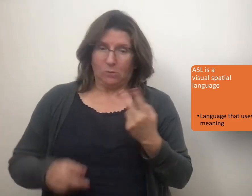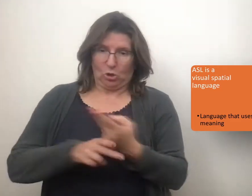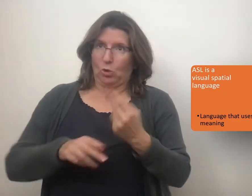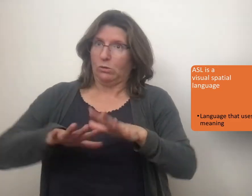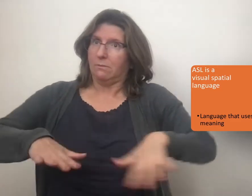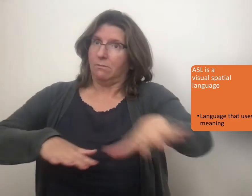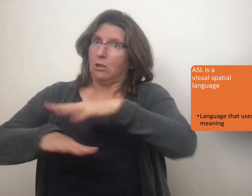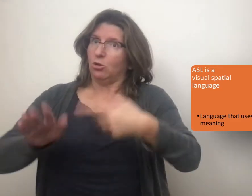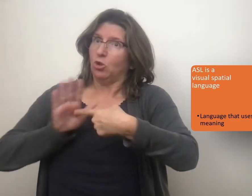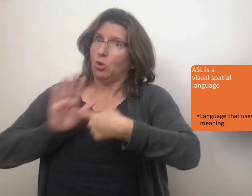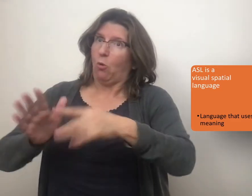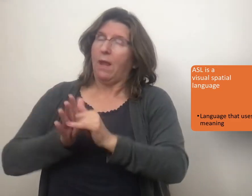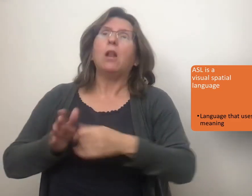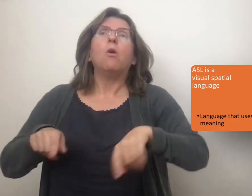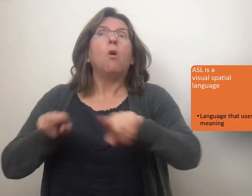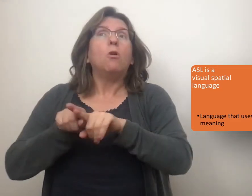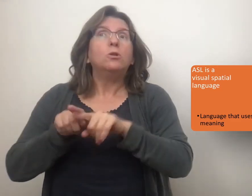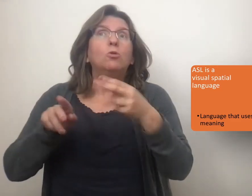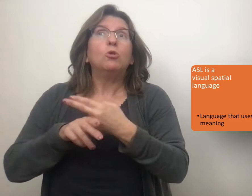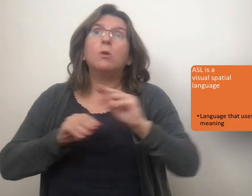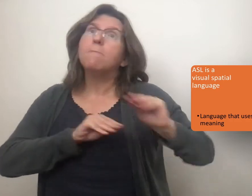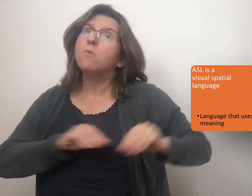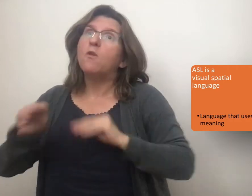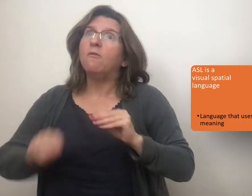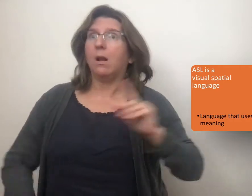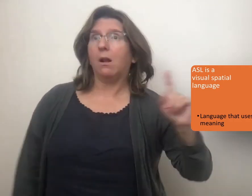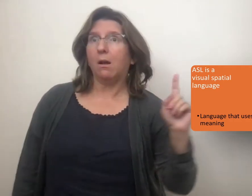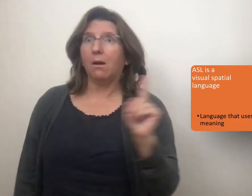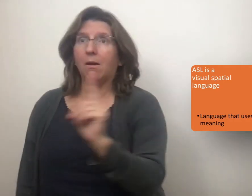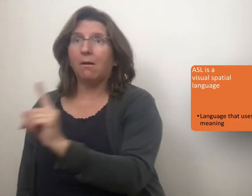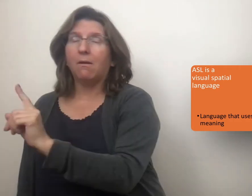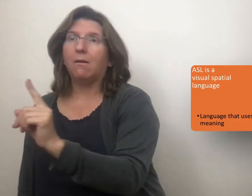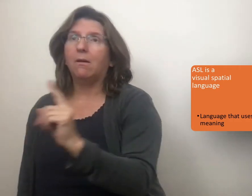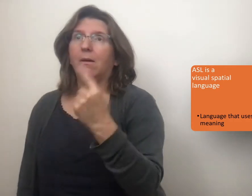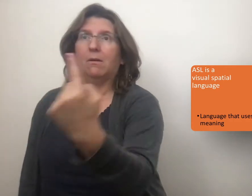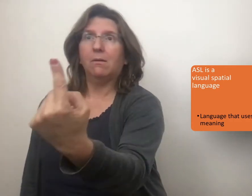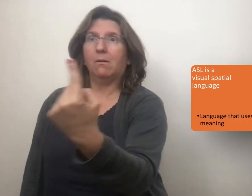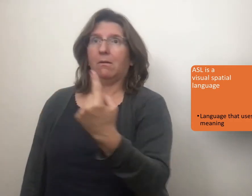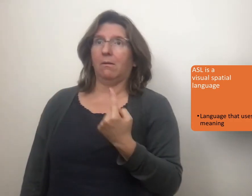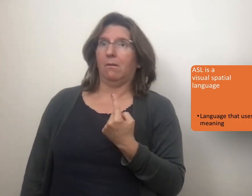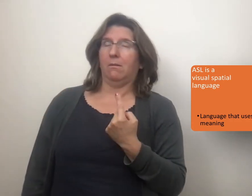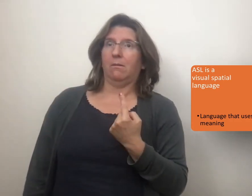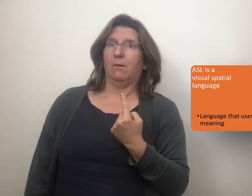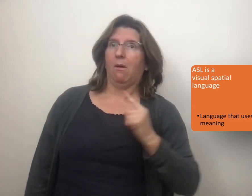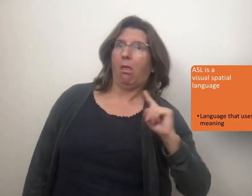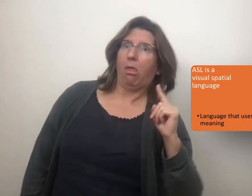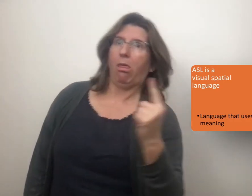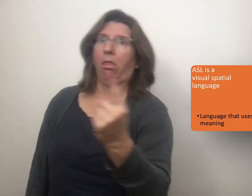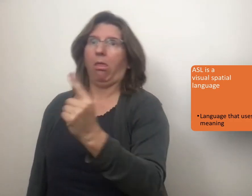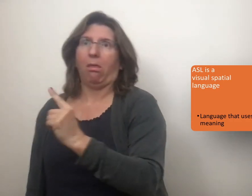and the subject-object relationship. For example, you to me, or some third-person relationship.